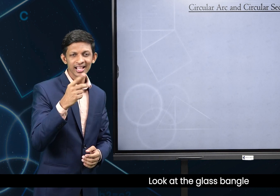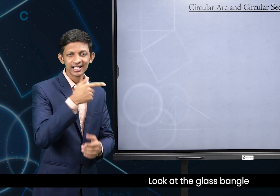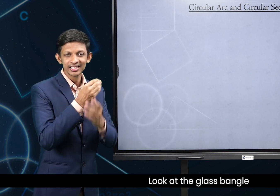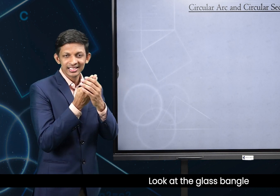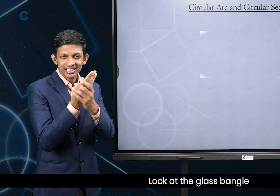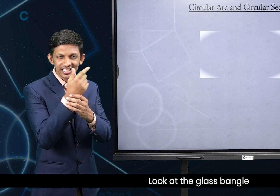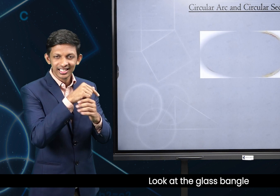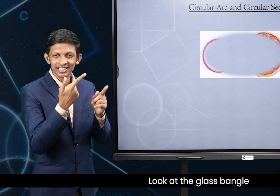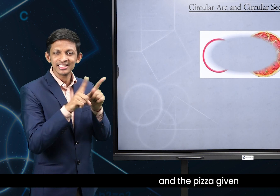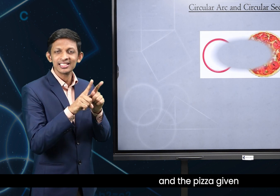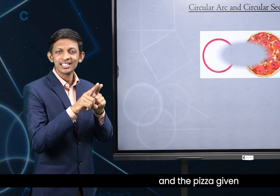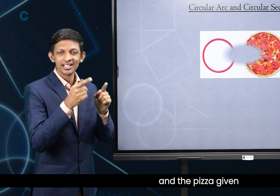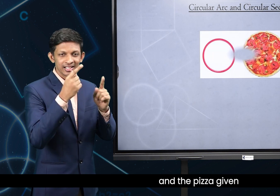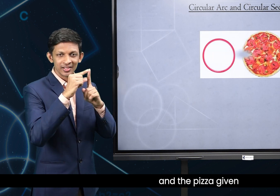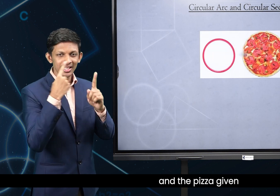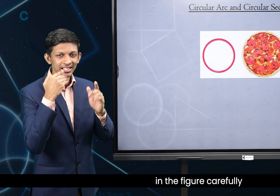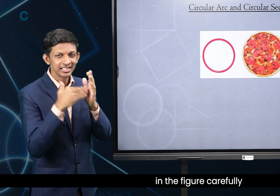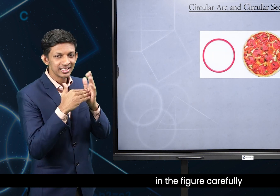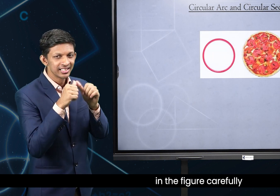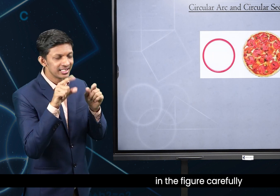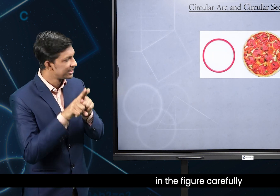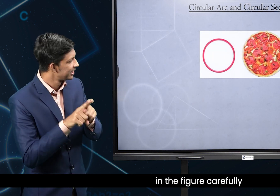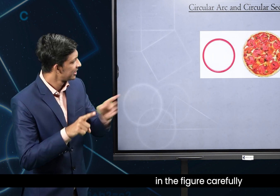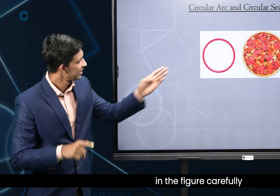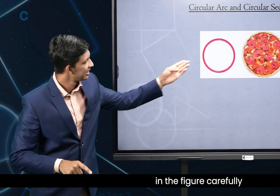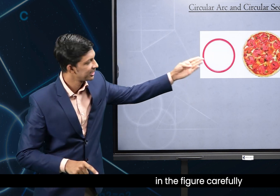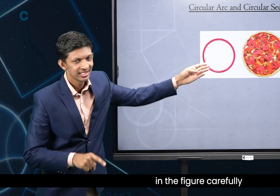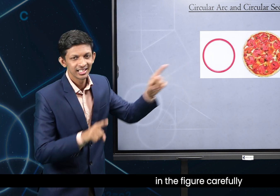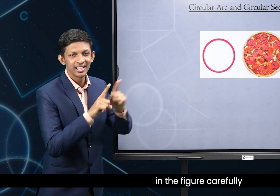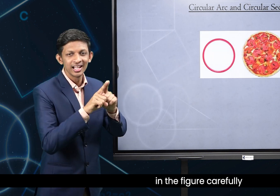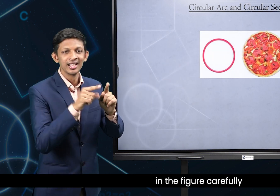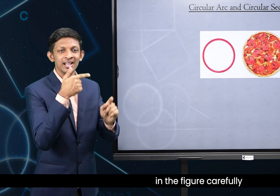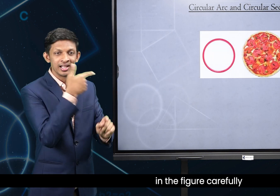Look at the glass bangle and the pizza given in the figure carefully.